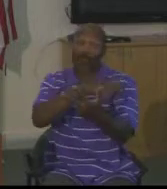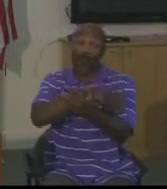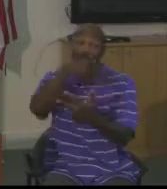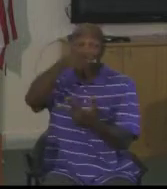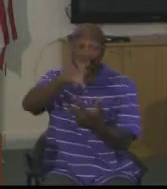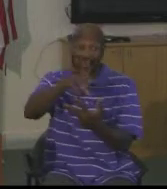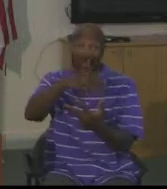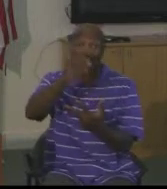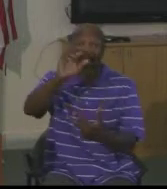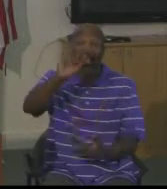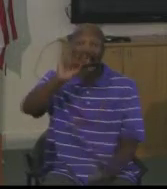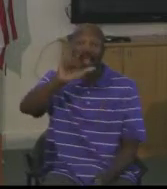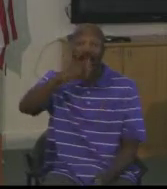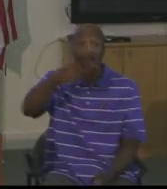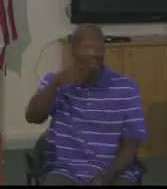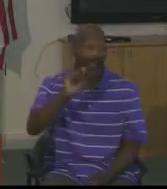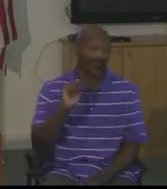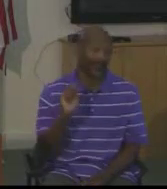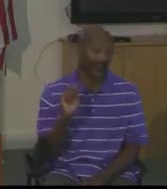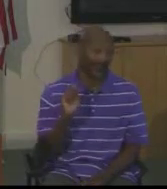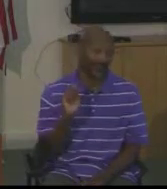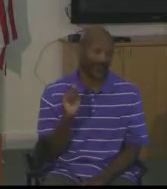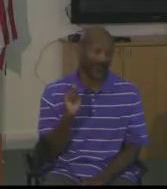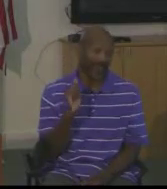PowerPC, Alfred.